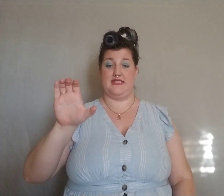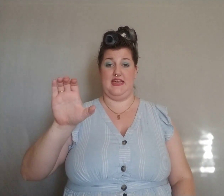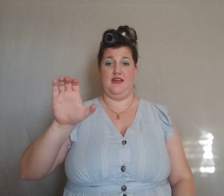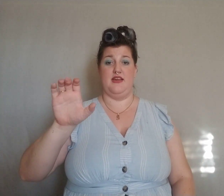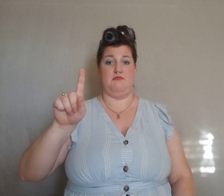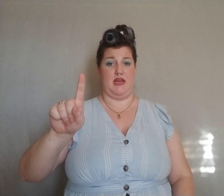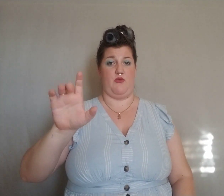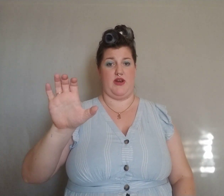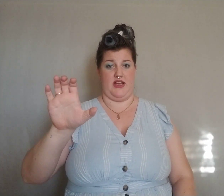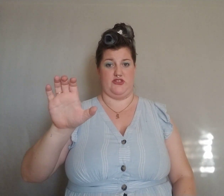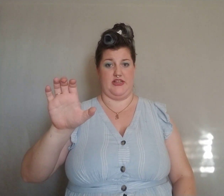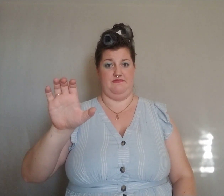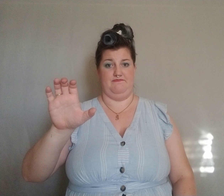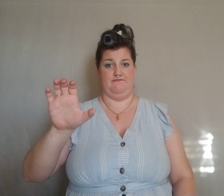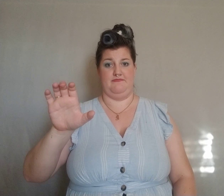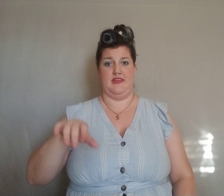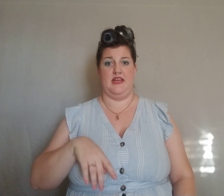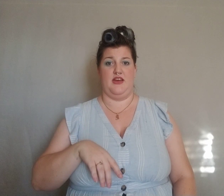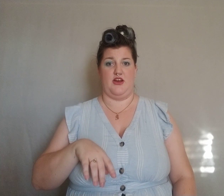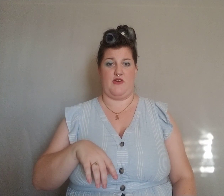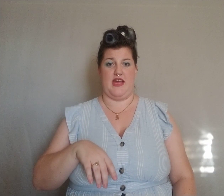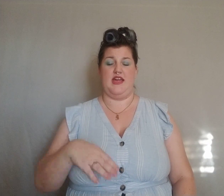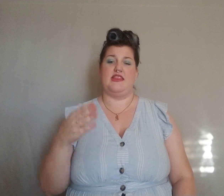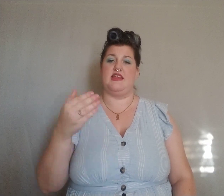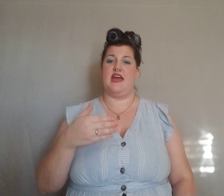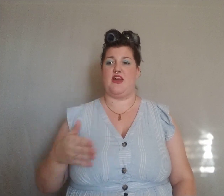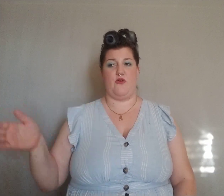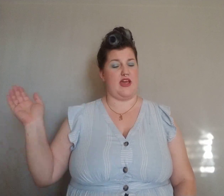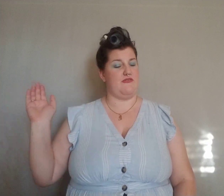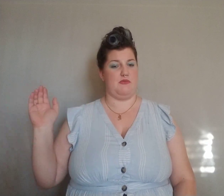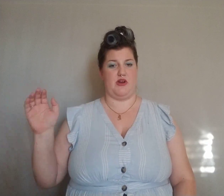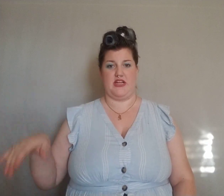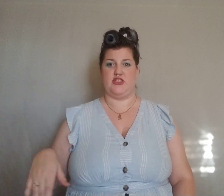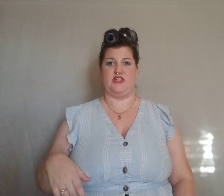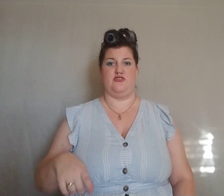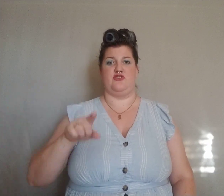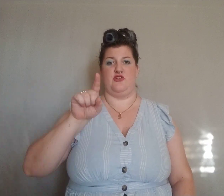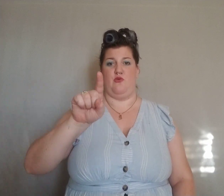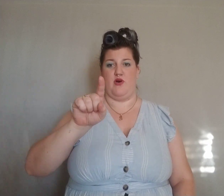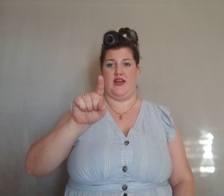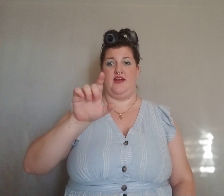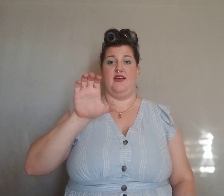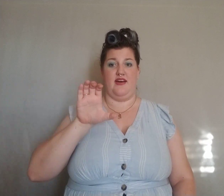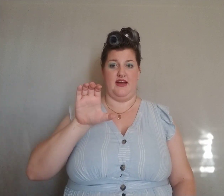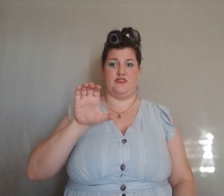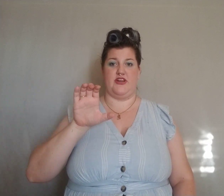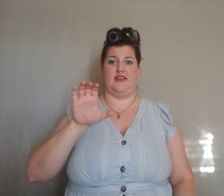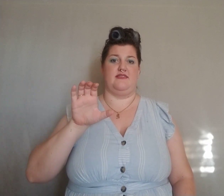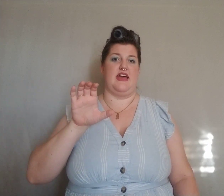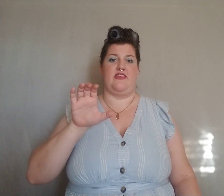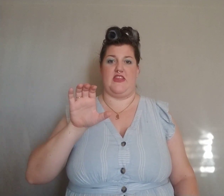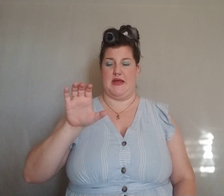1C, meaning 100. Okay, and then going up from 100, you just do 100, and then the